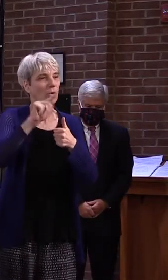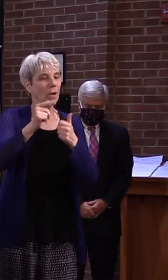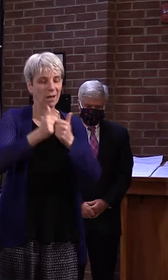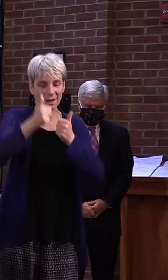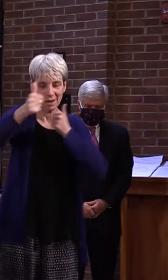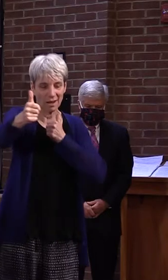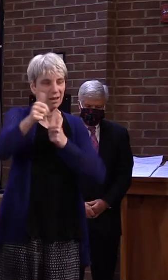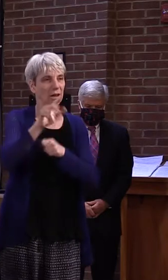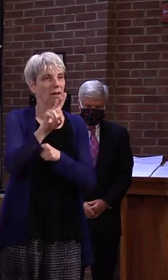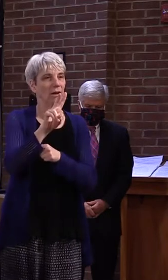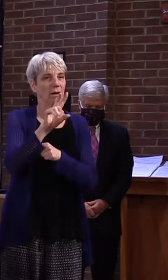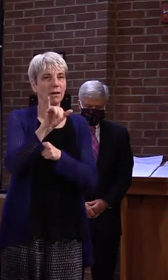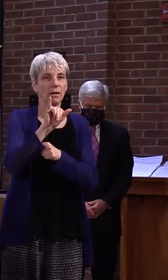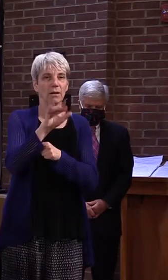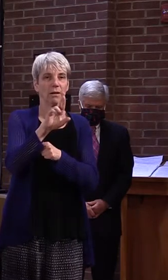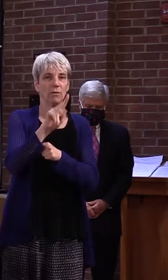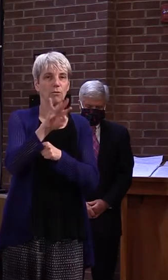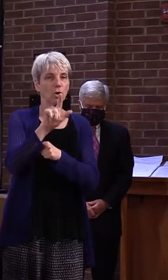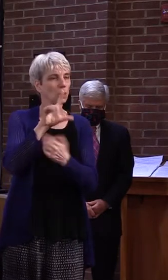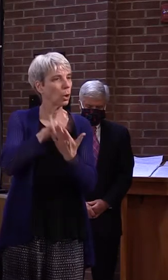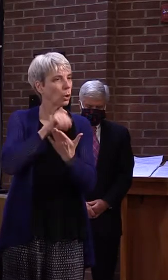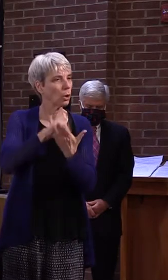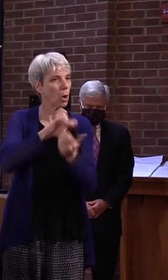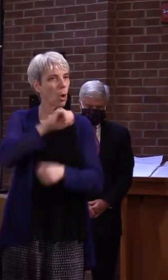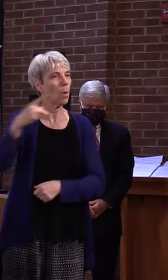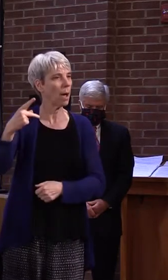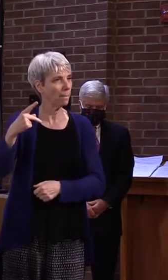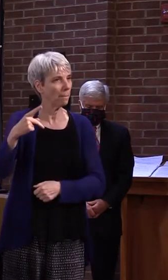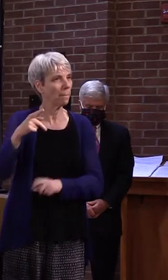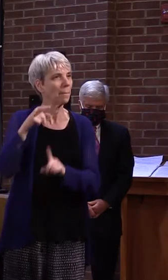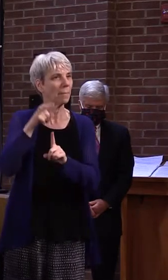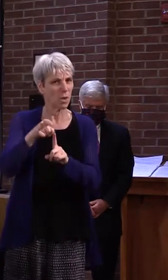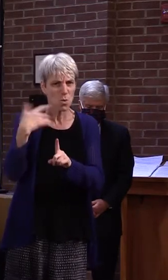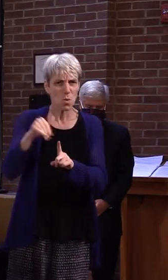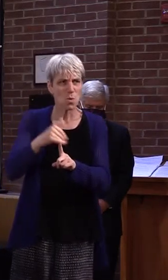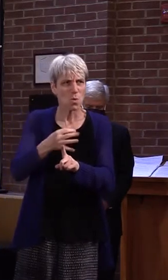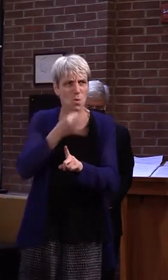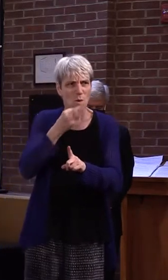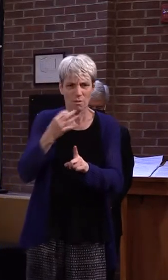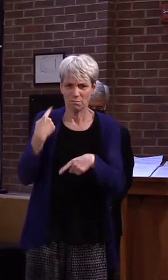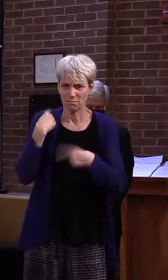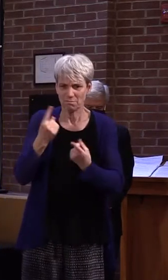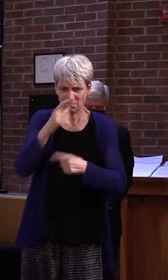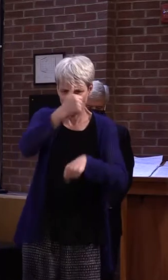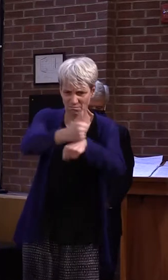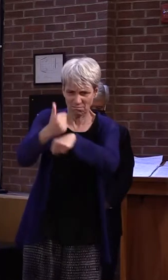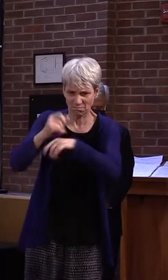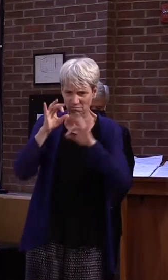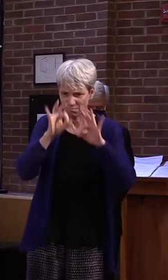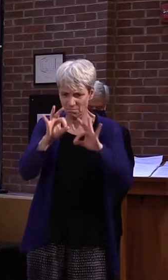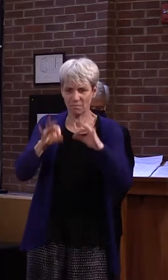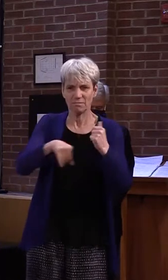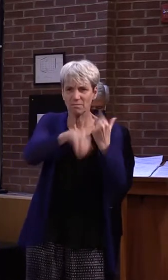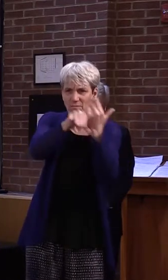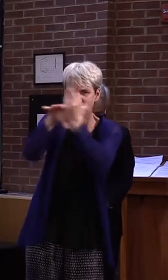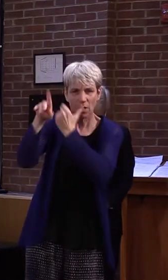has done phenomenal work during the pandemic in rolling out a statewide online learning platform. In addition to serving the students at